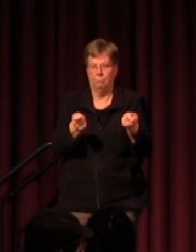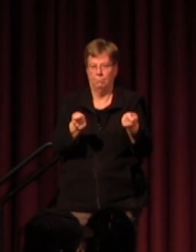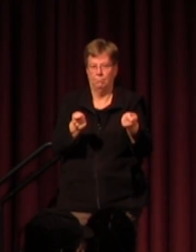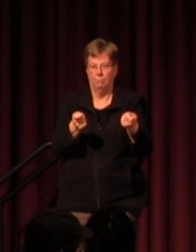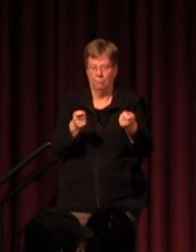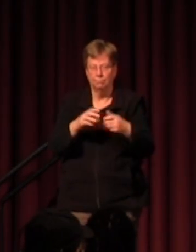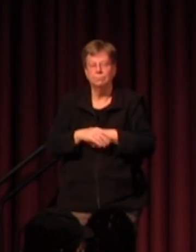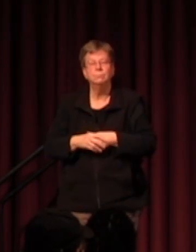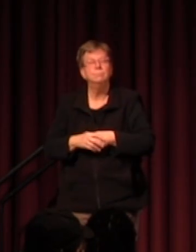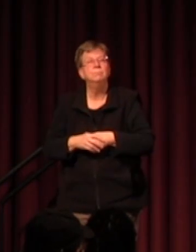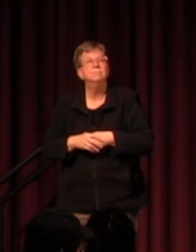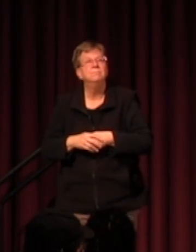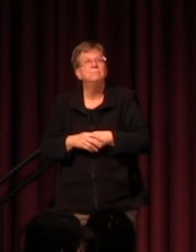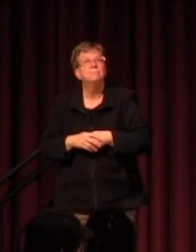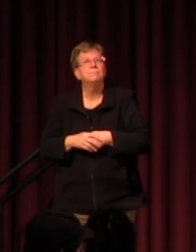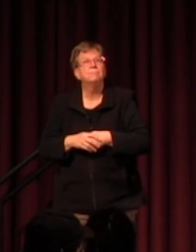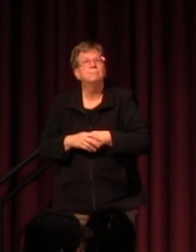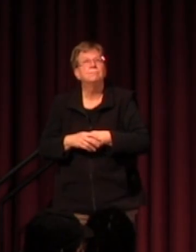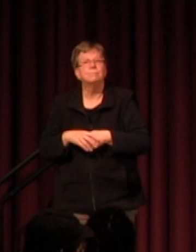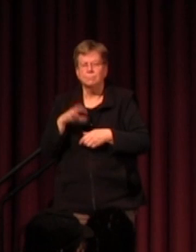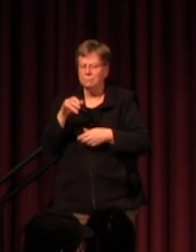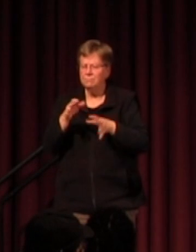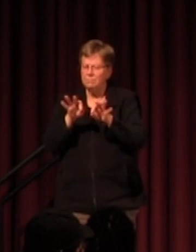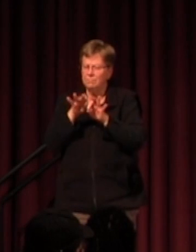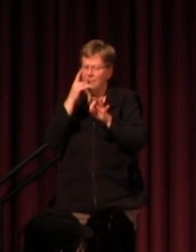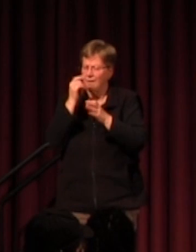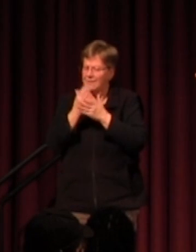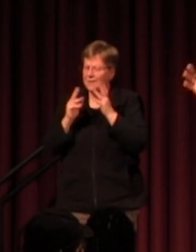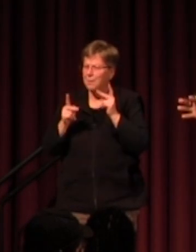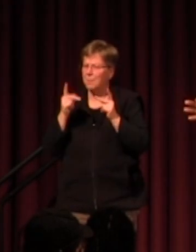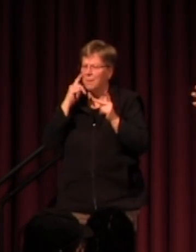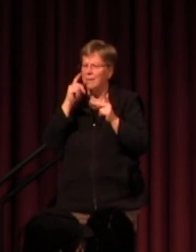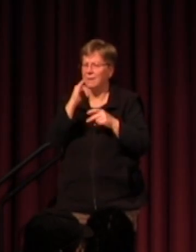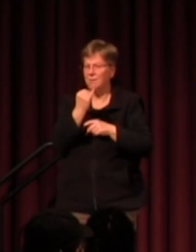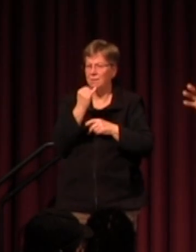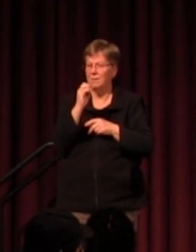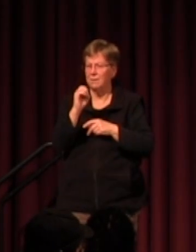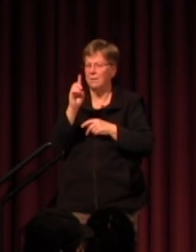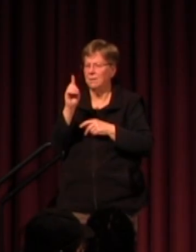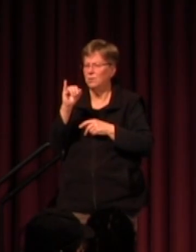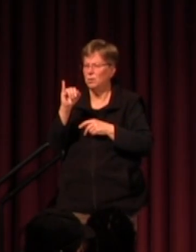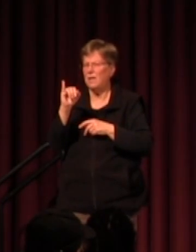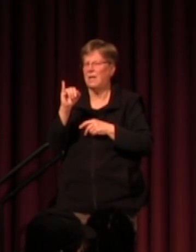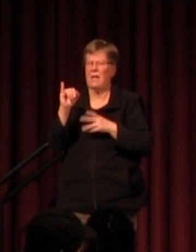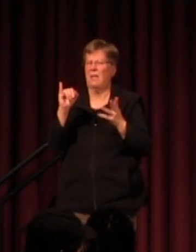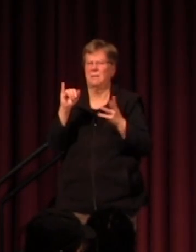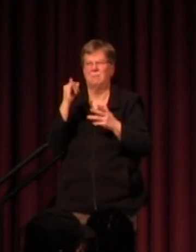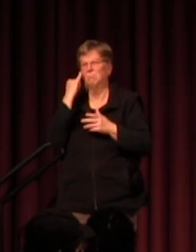Now, one of the reasons that this is so important is because there are some folks who think that this JEDI stuff is like Marxist.